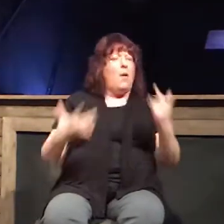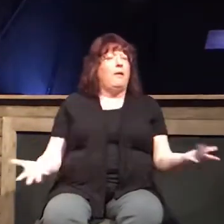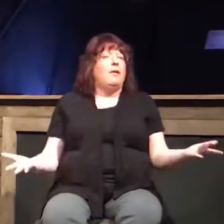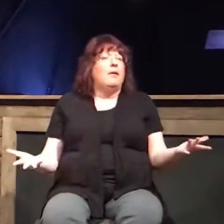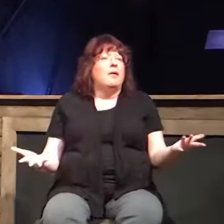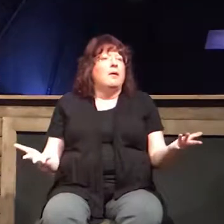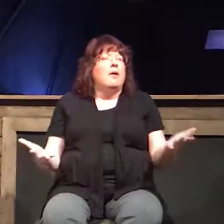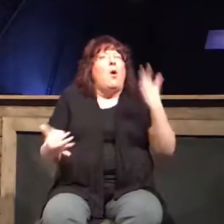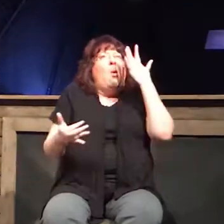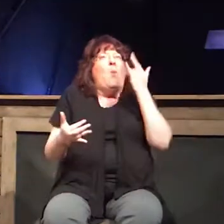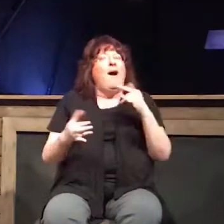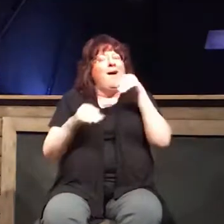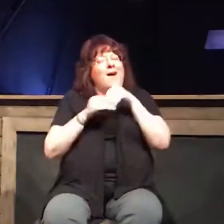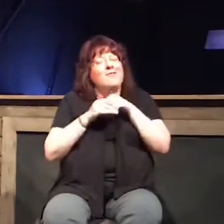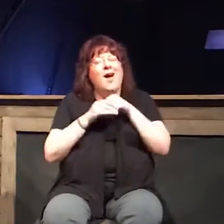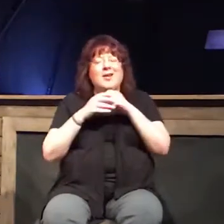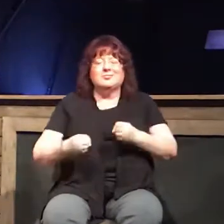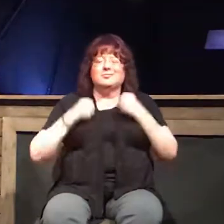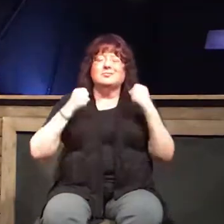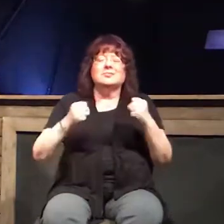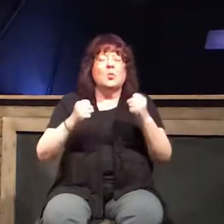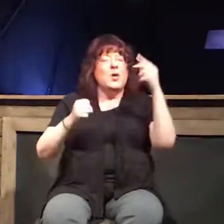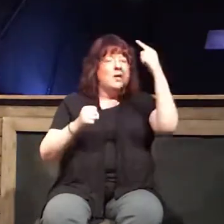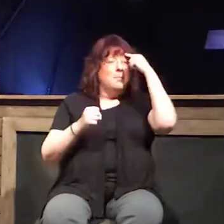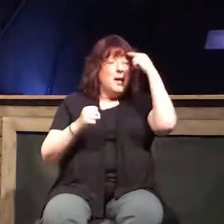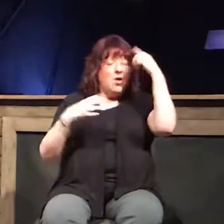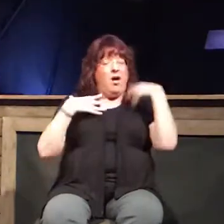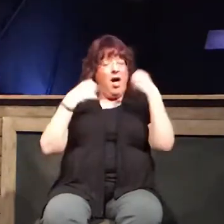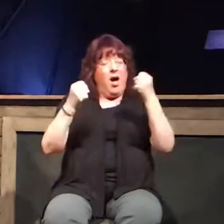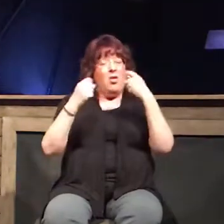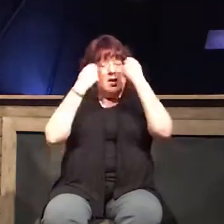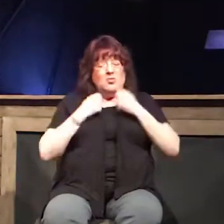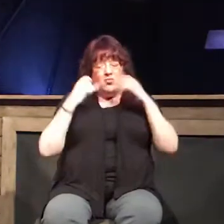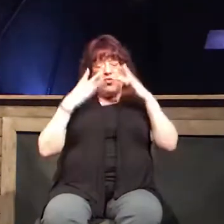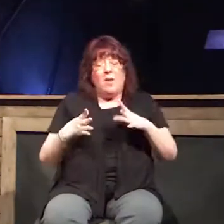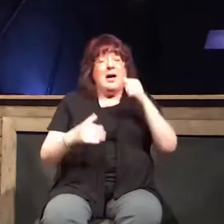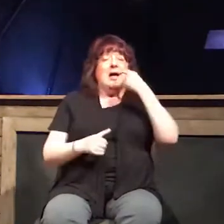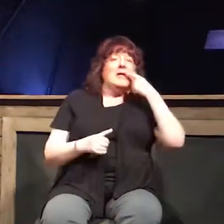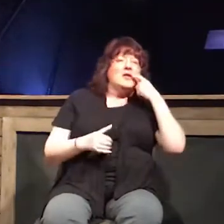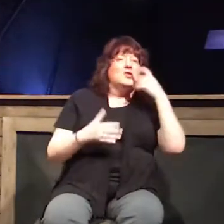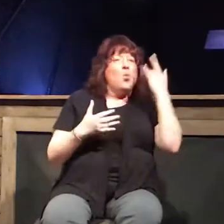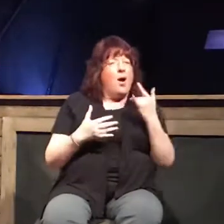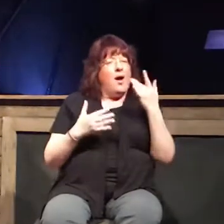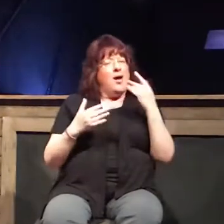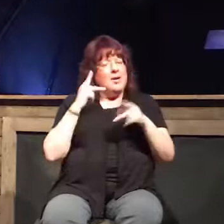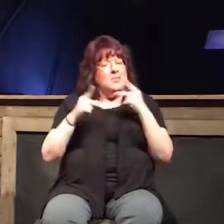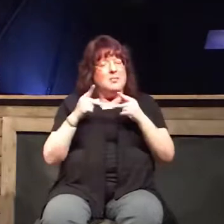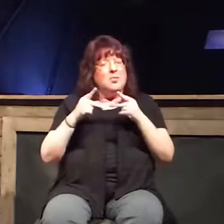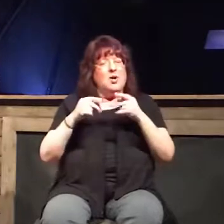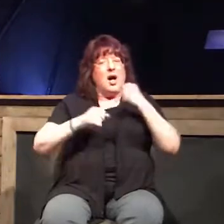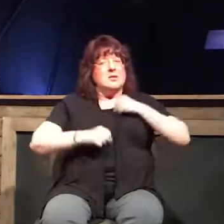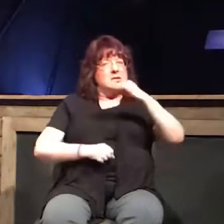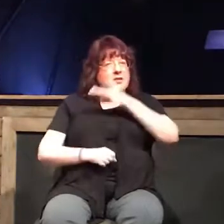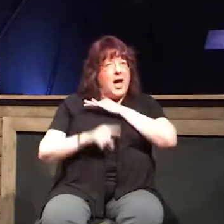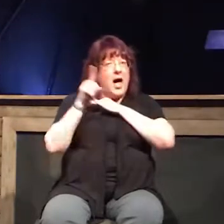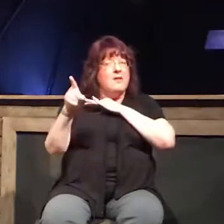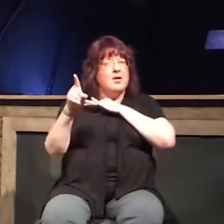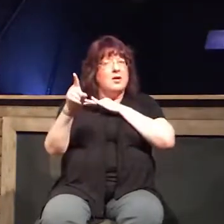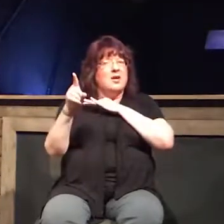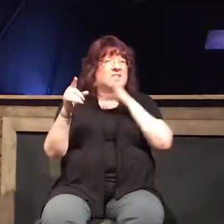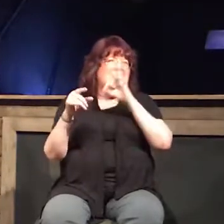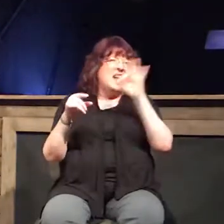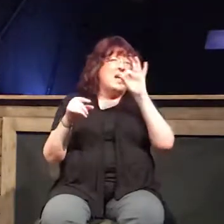say? Like, why do we invest so heavily in mental health and trauma and addiction? Why do we have people on our staff that